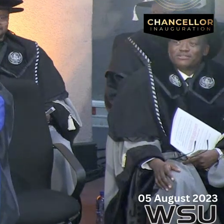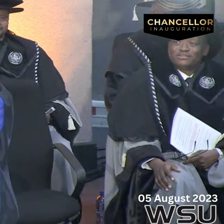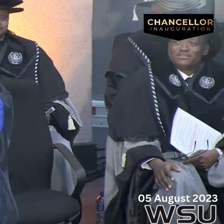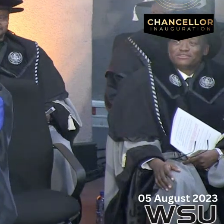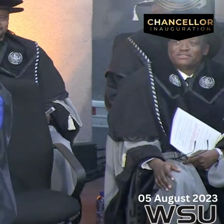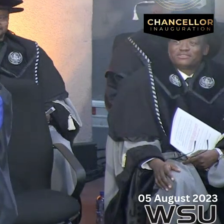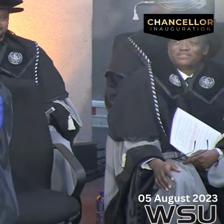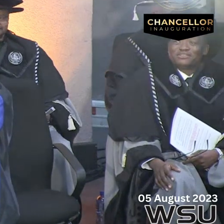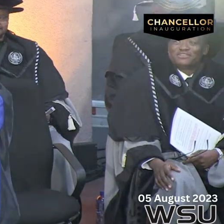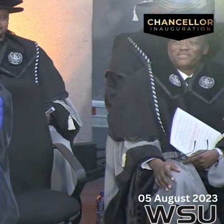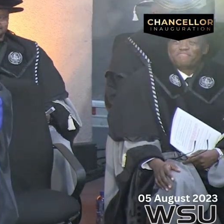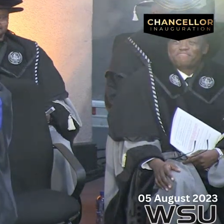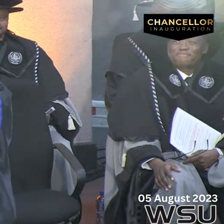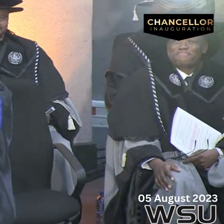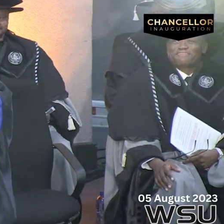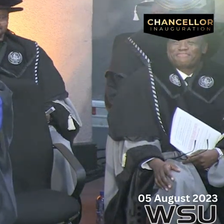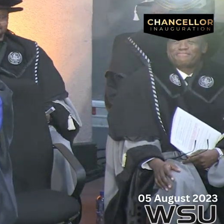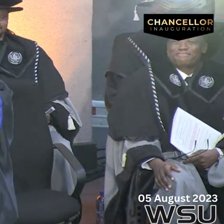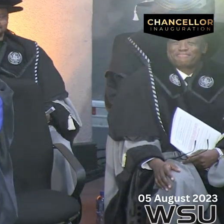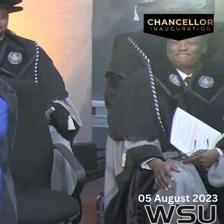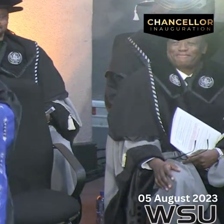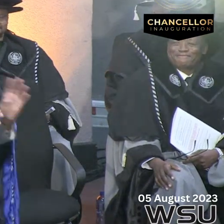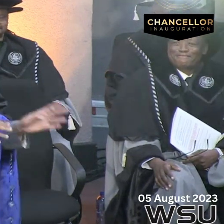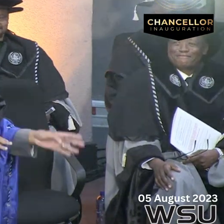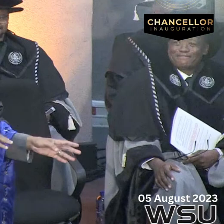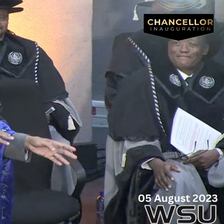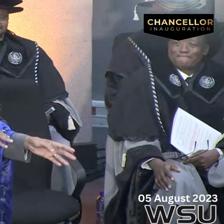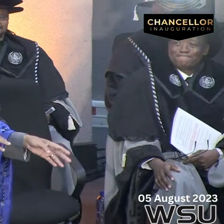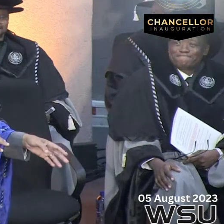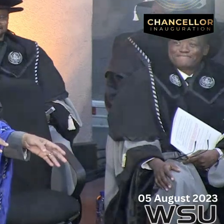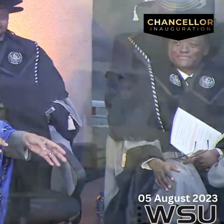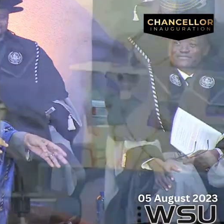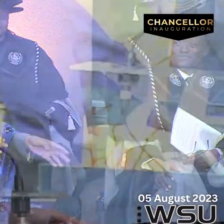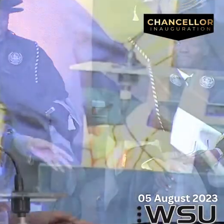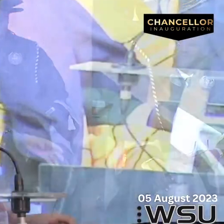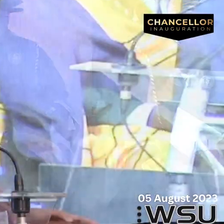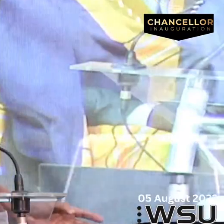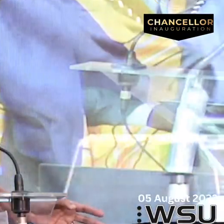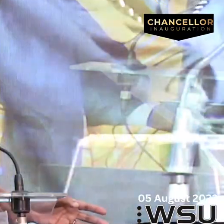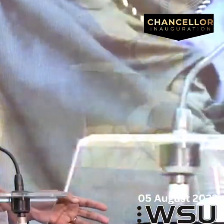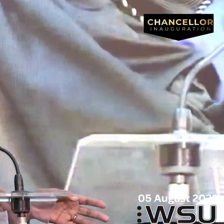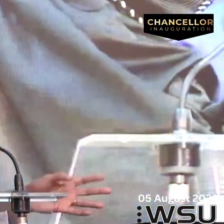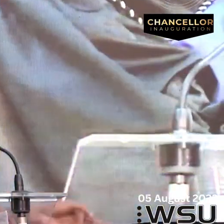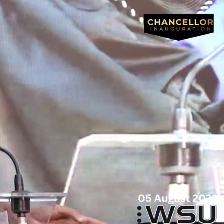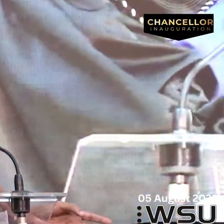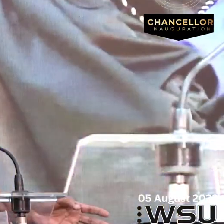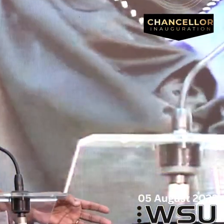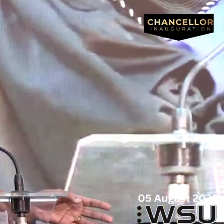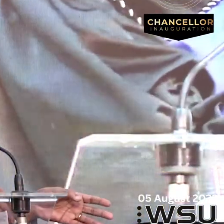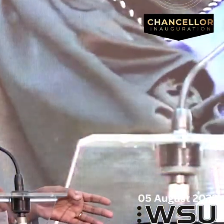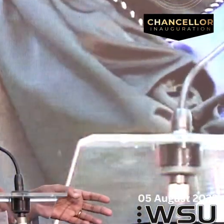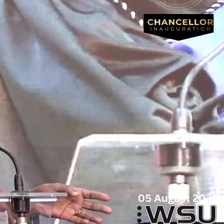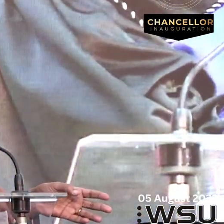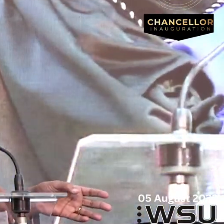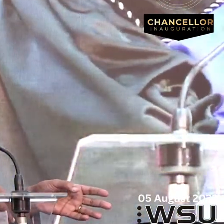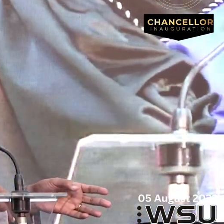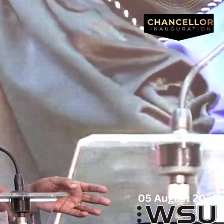izidlele zabo would shine, but the children of the home would be dirty and hungry.